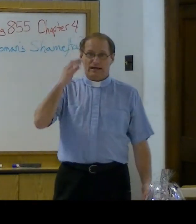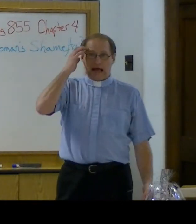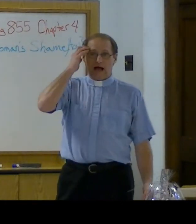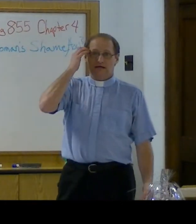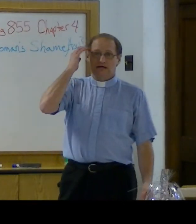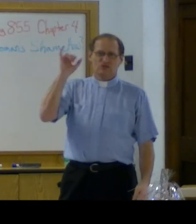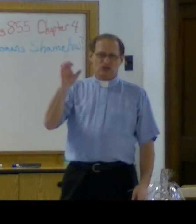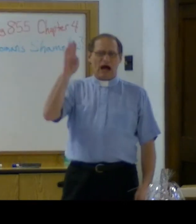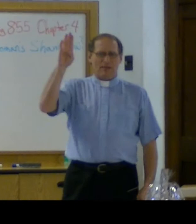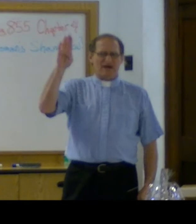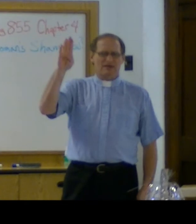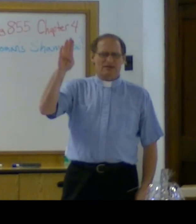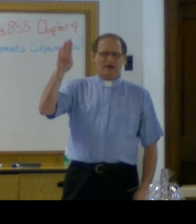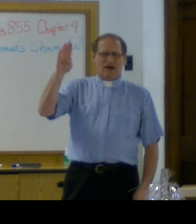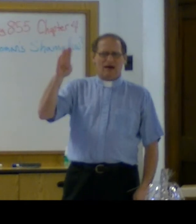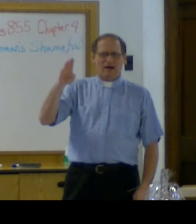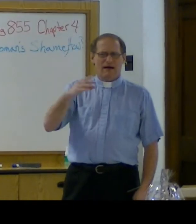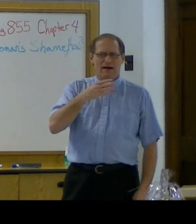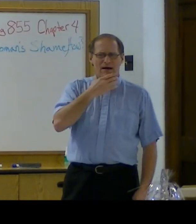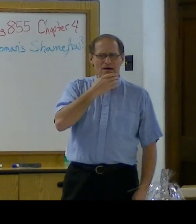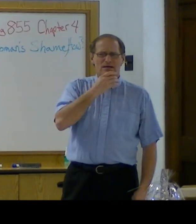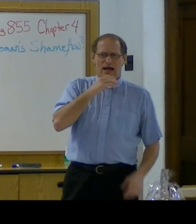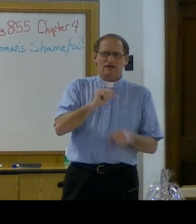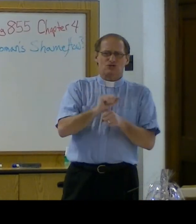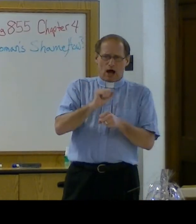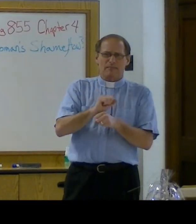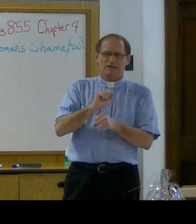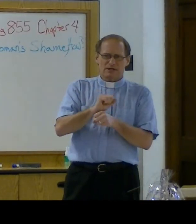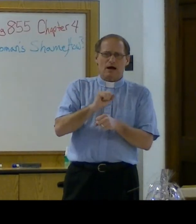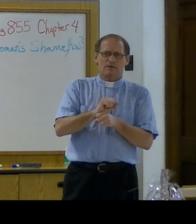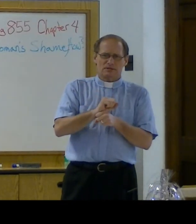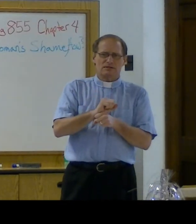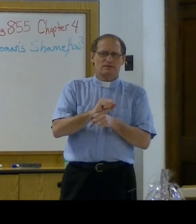Yeah, job. Yeah, job.